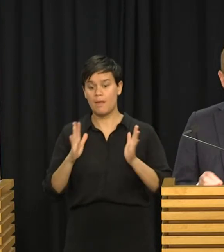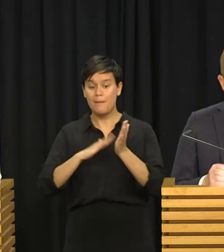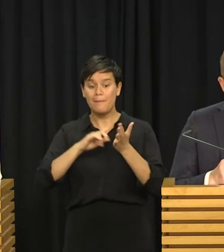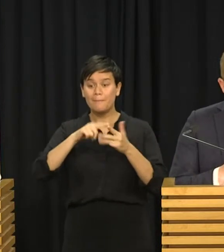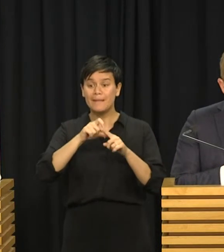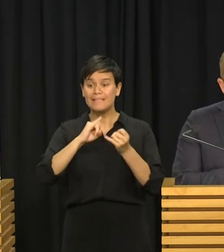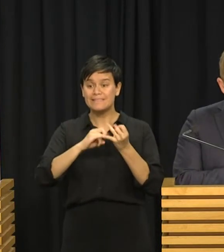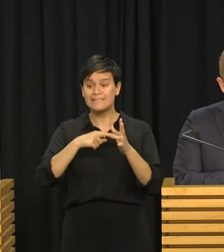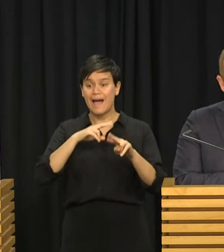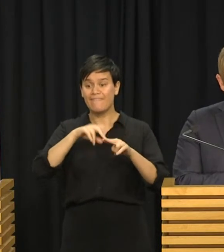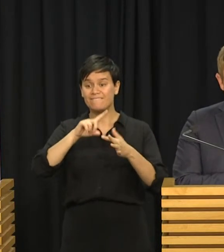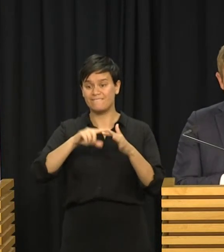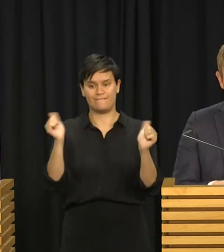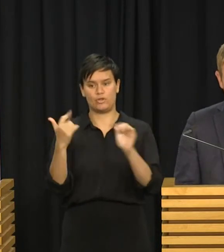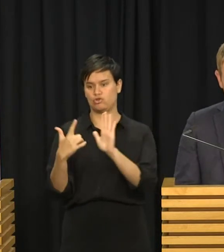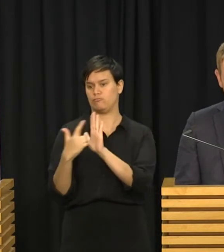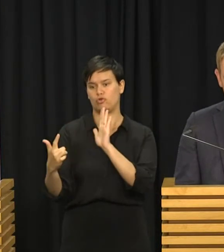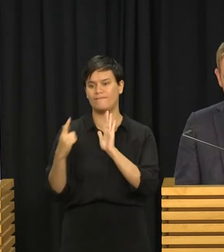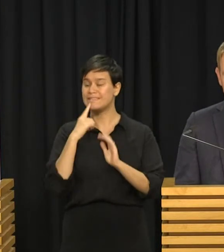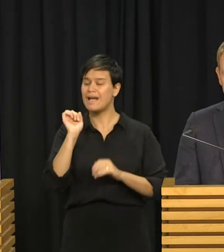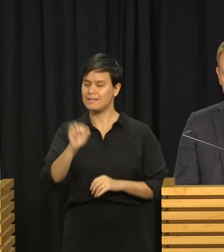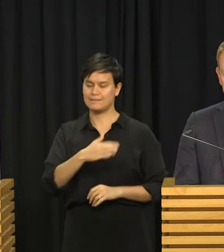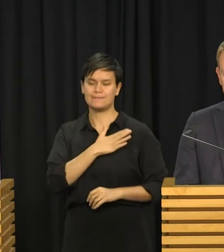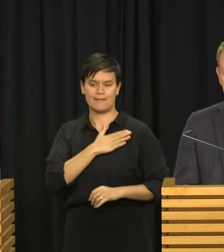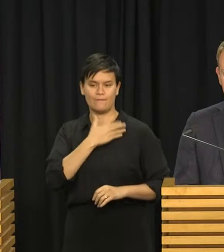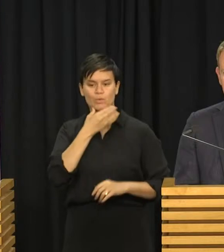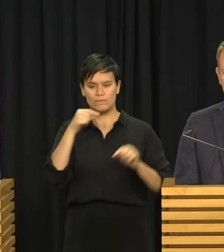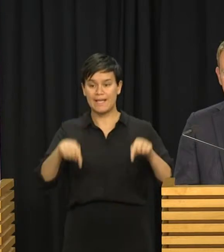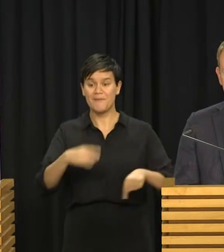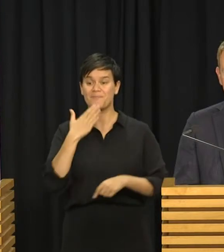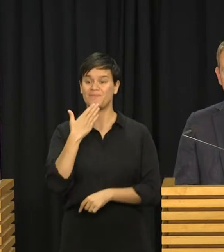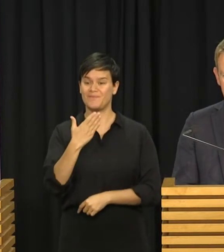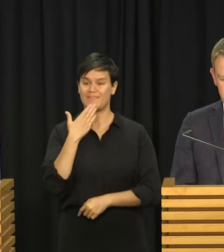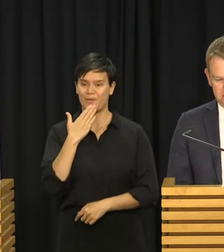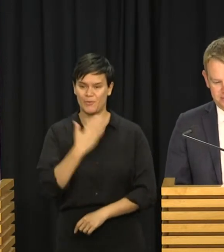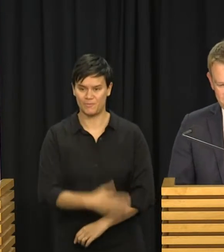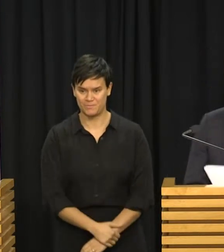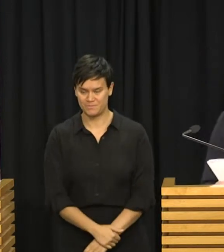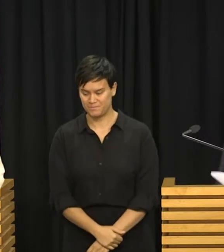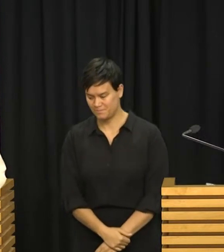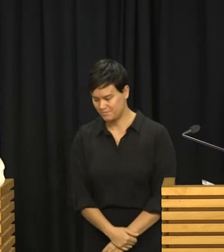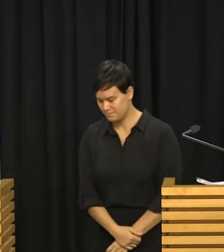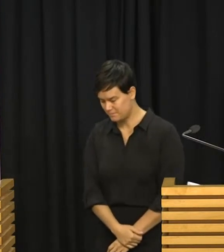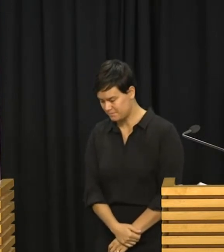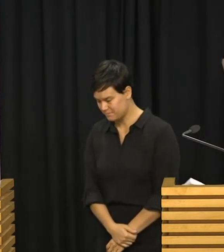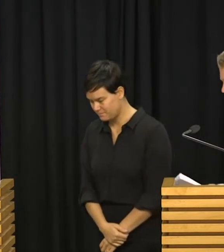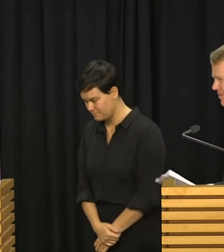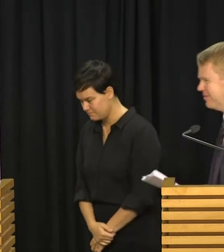absolutely safe for us to be using here. Thank you, everyone.